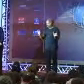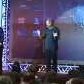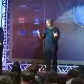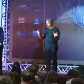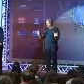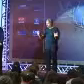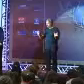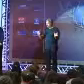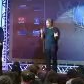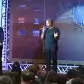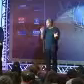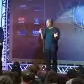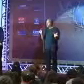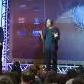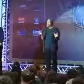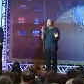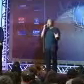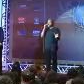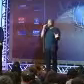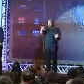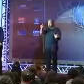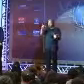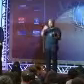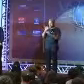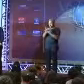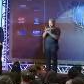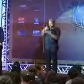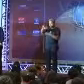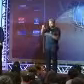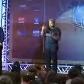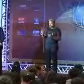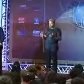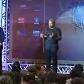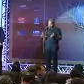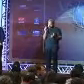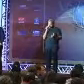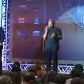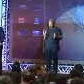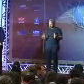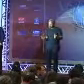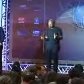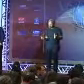And there's also the Mach operating system from Carnegie Mellon